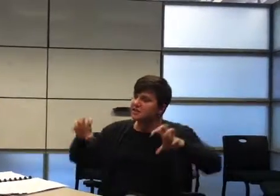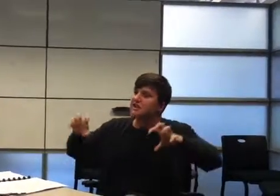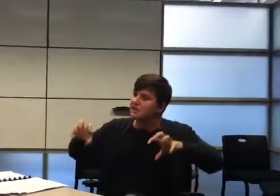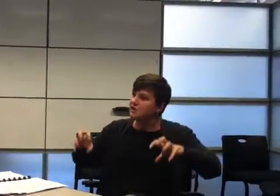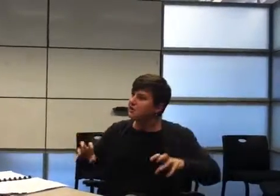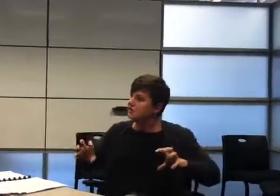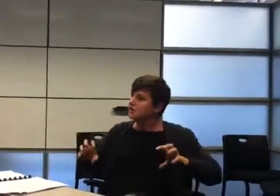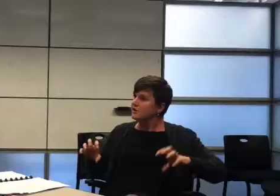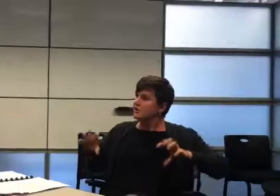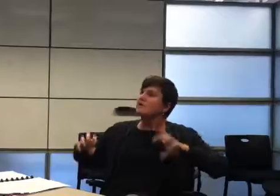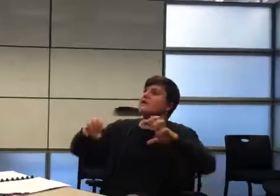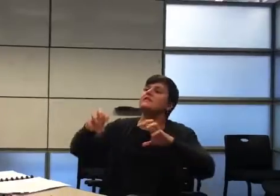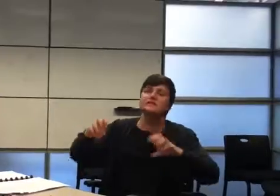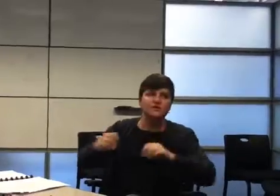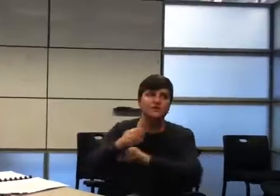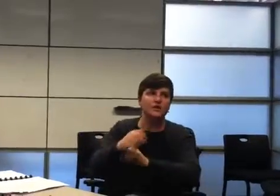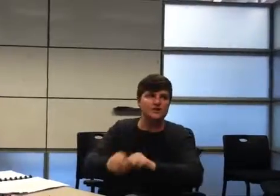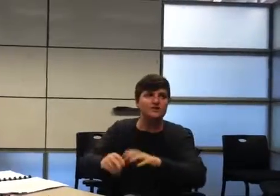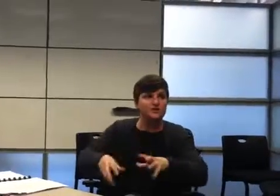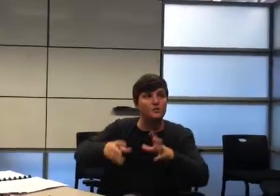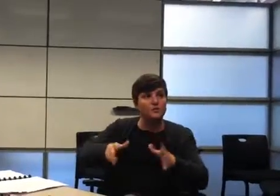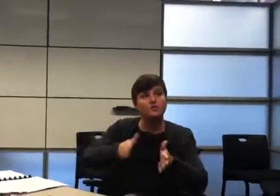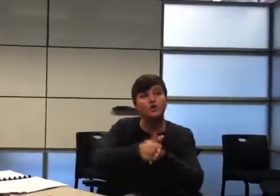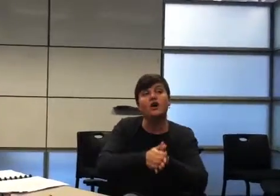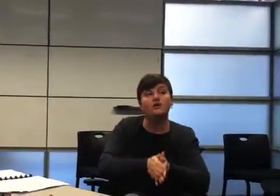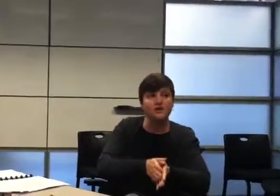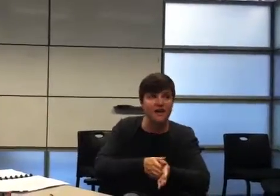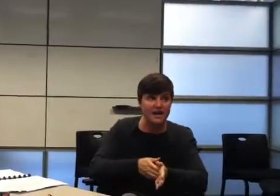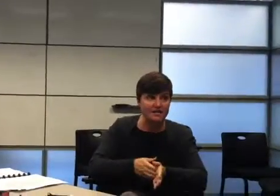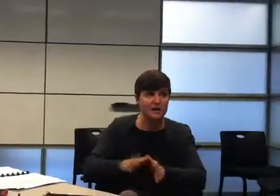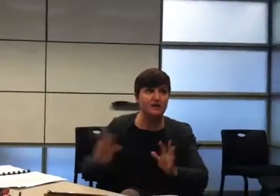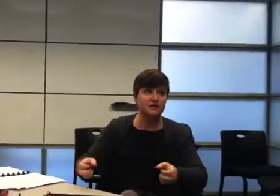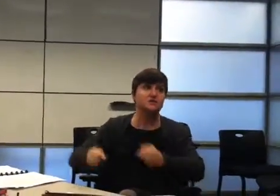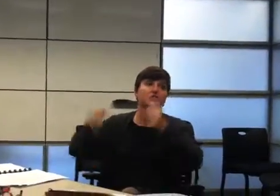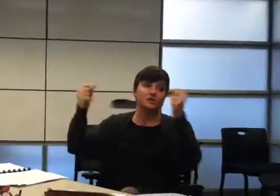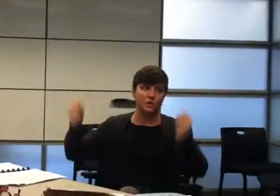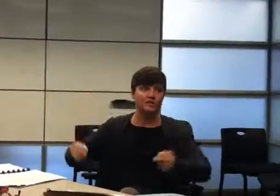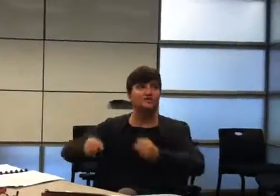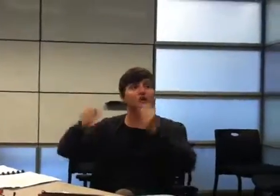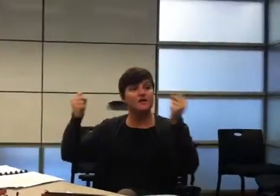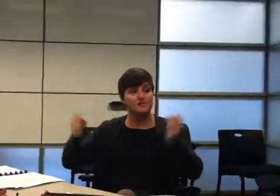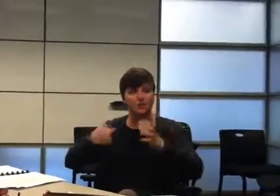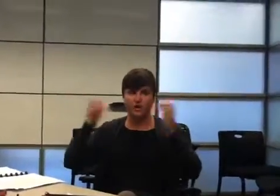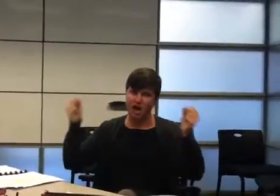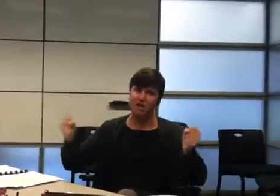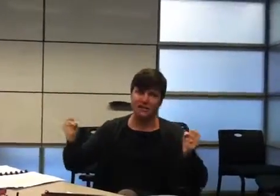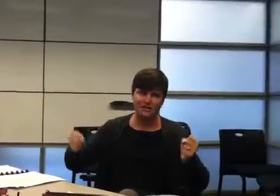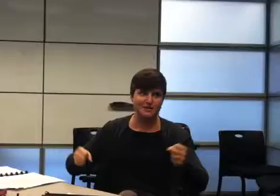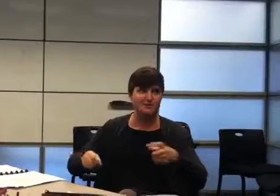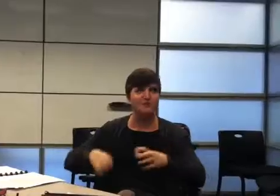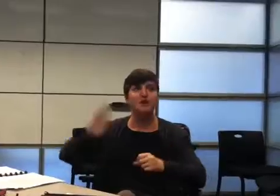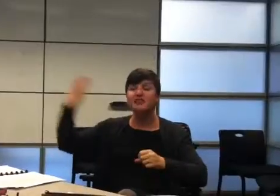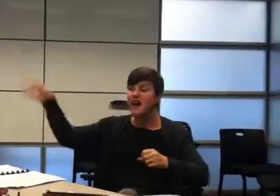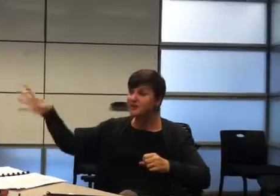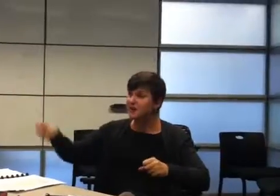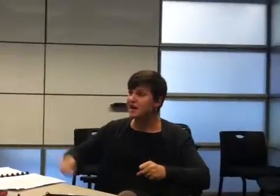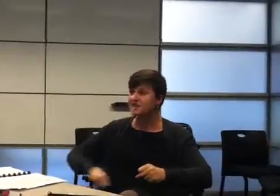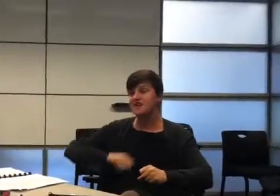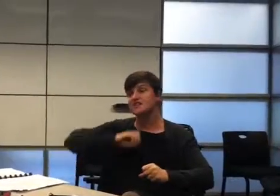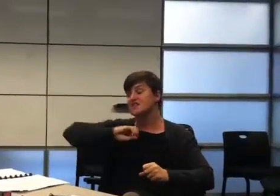little clingier, and so that I start them with a more concrete aspect, and what did you get for highlighting something. My latter class, I can